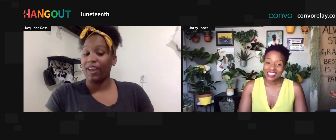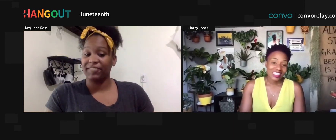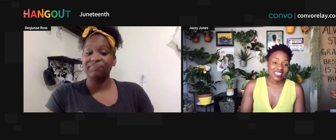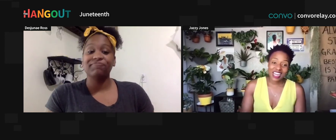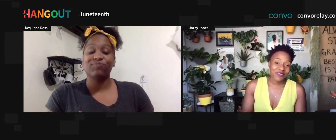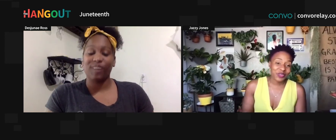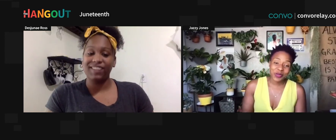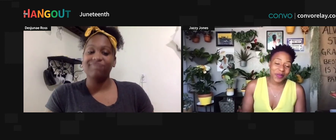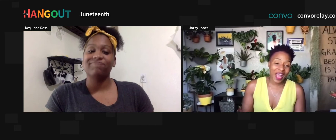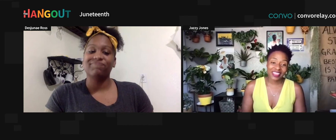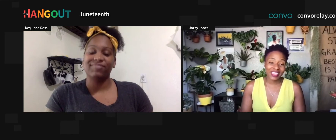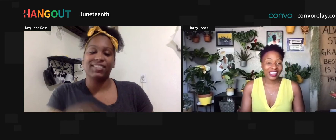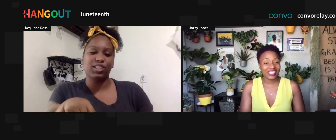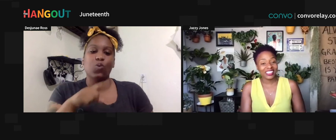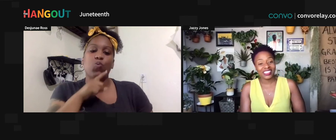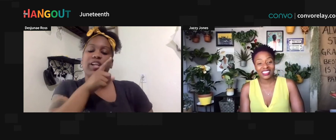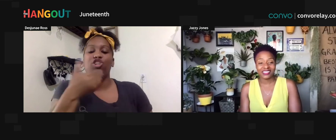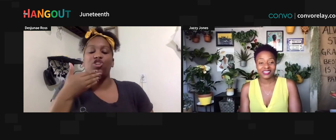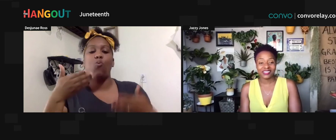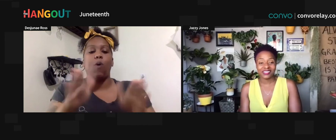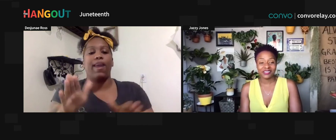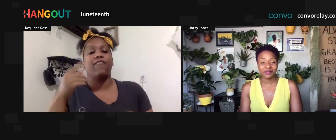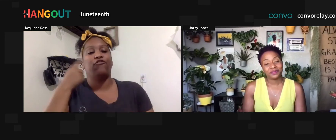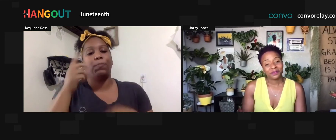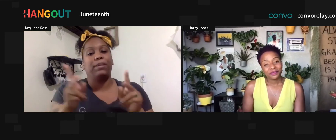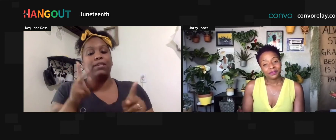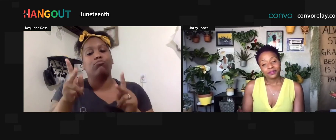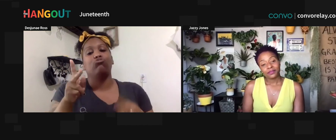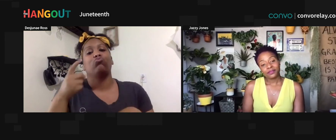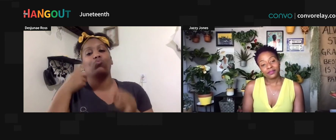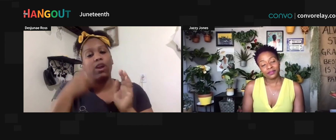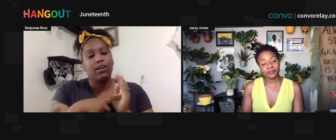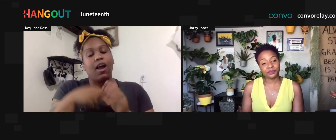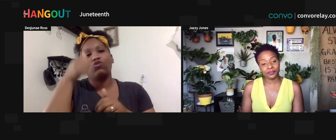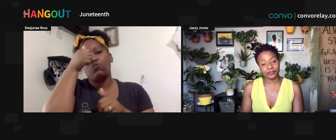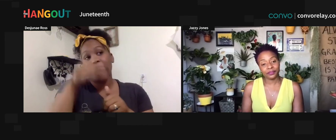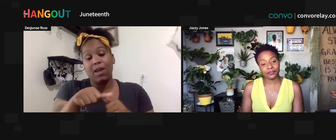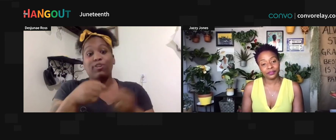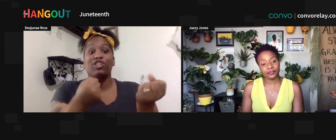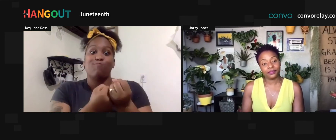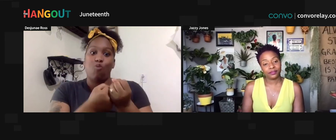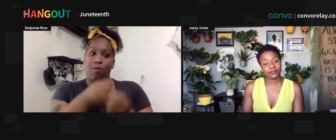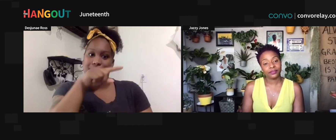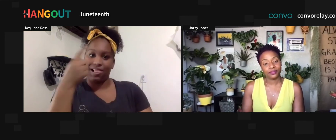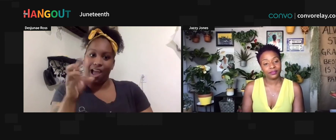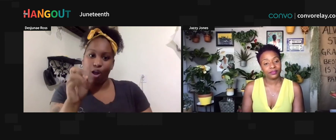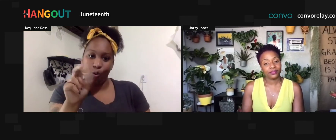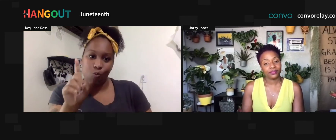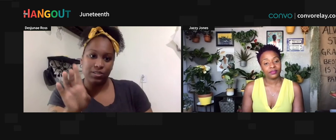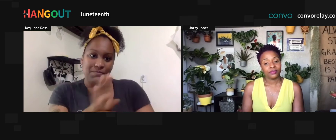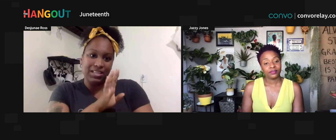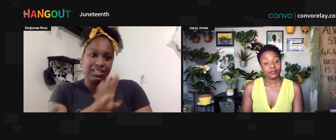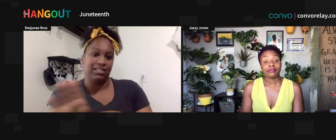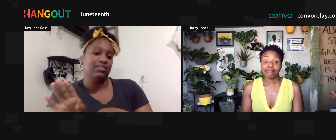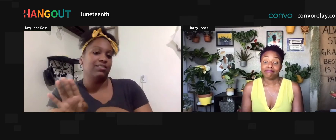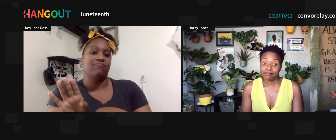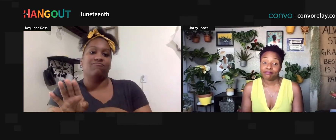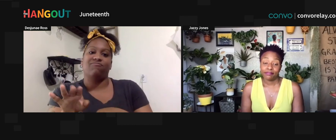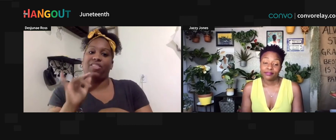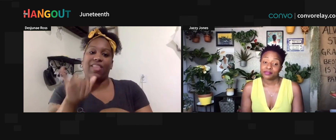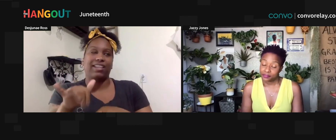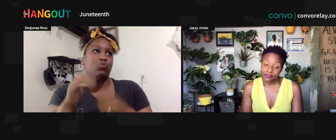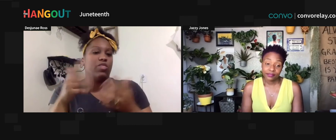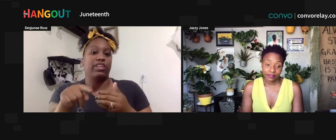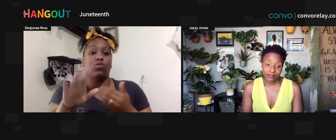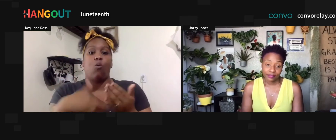Black-owned business products. That's right. Just celebrate by giving your proceeds to these institutions. Right. It's a